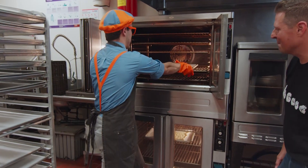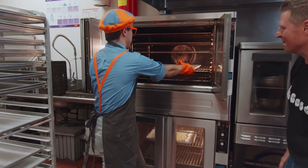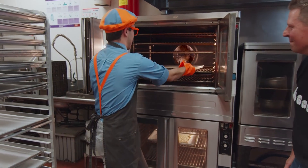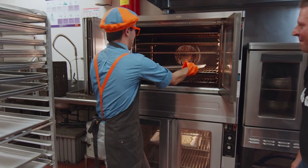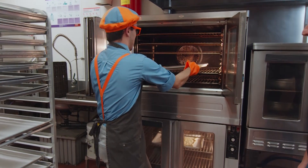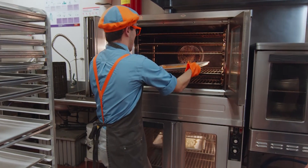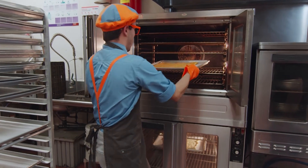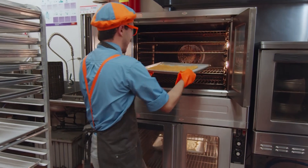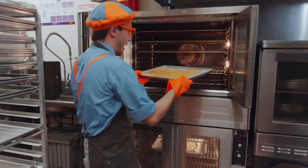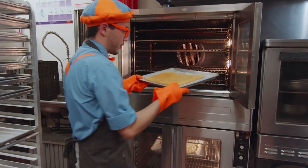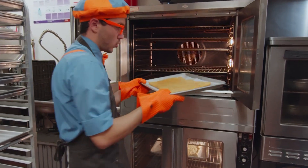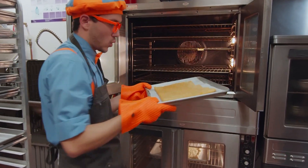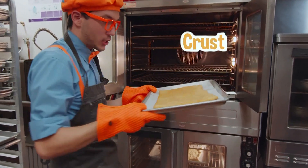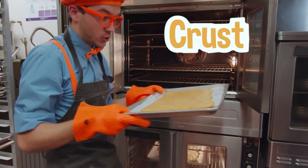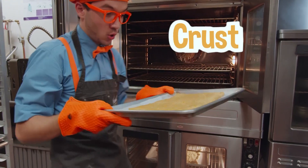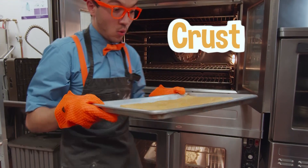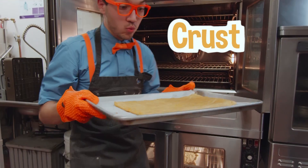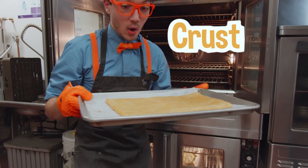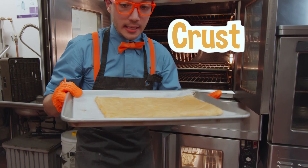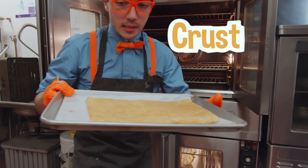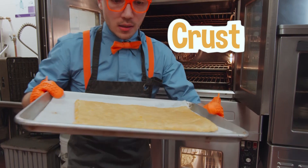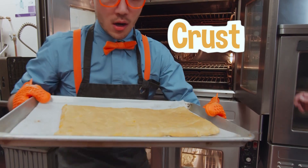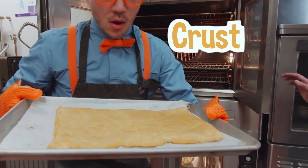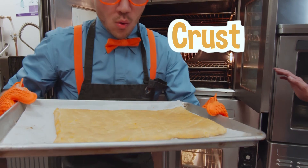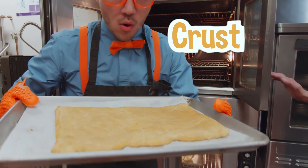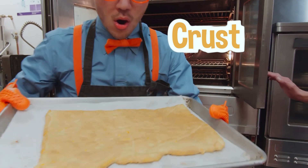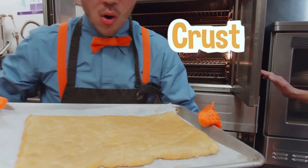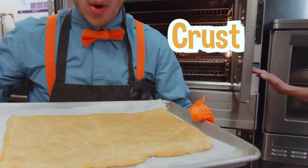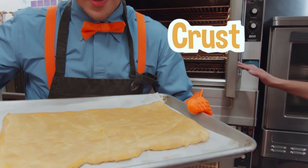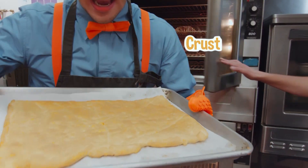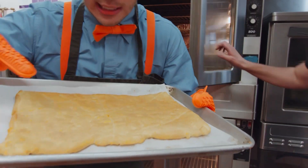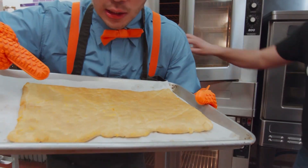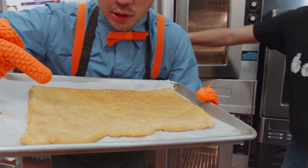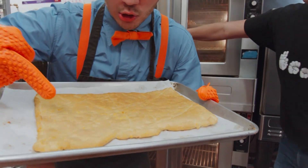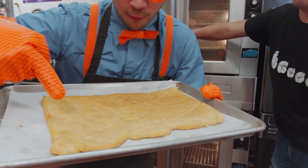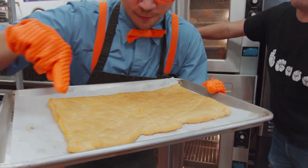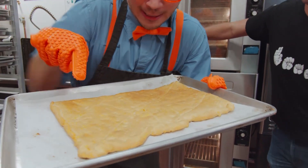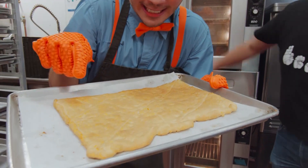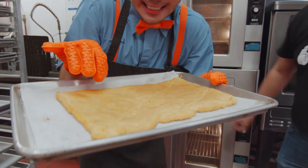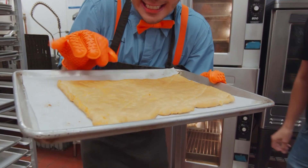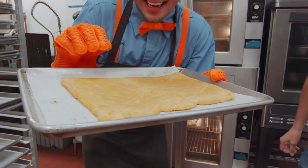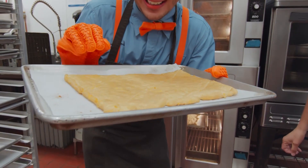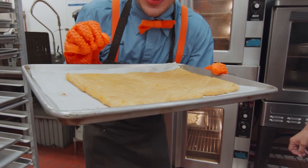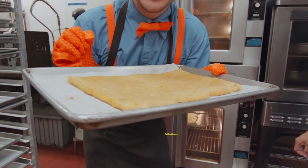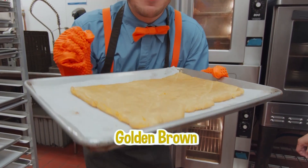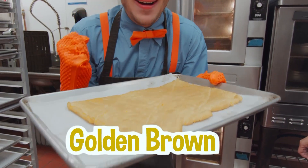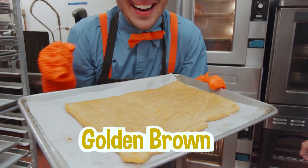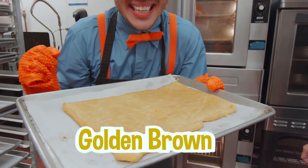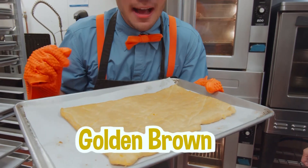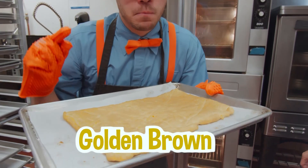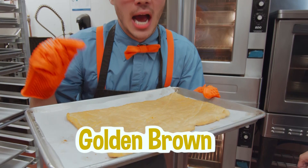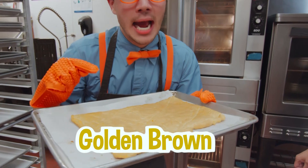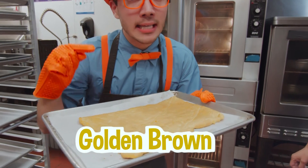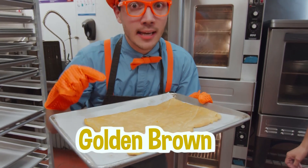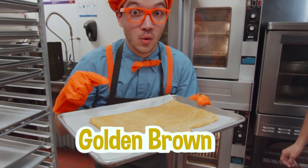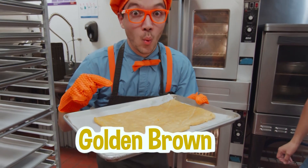Okay. We have the crust right here. Oh! And it looks so flaky and golden brown.